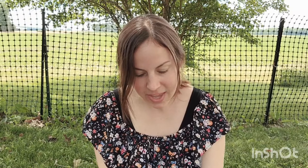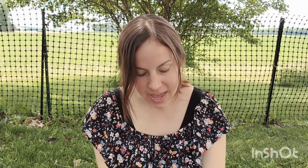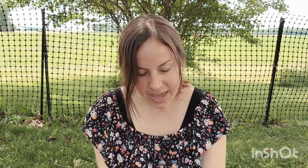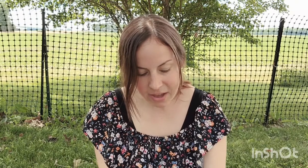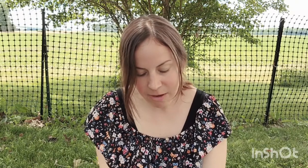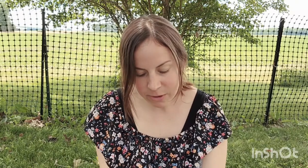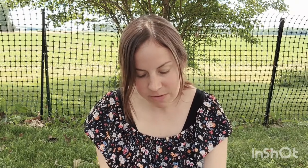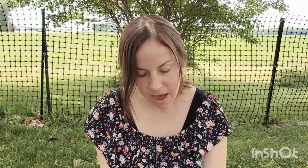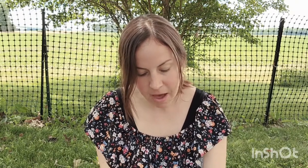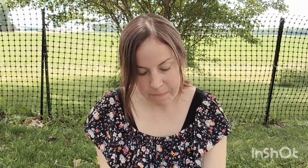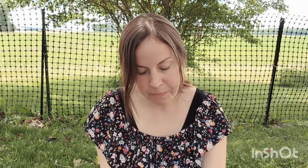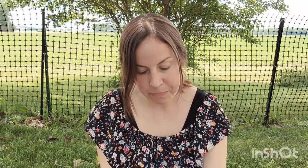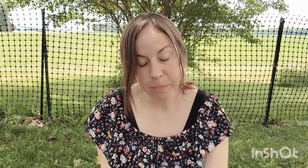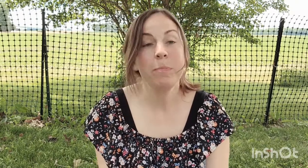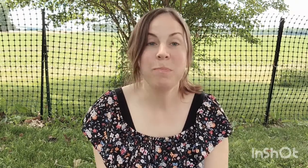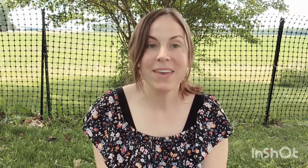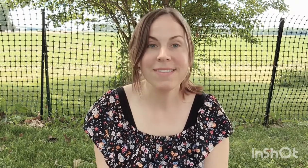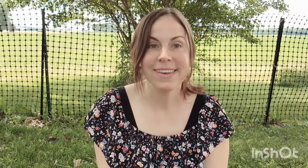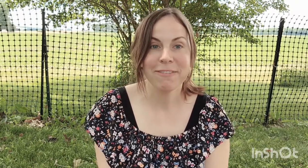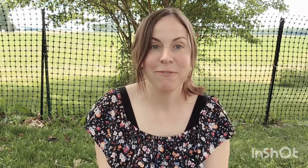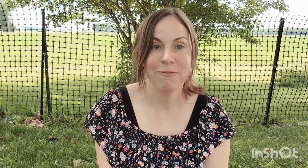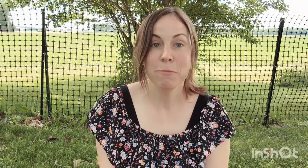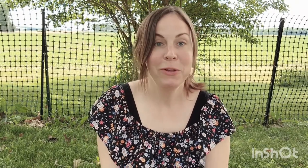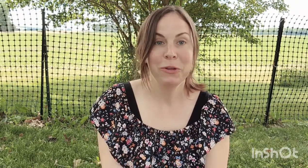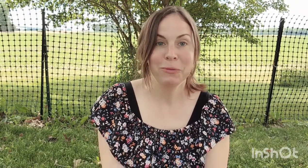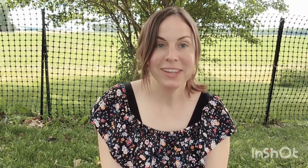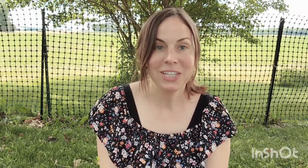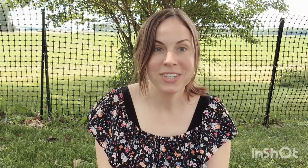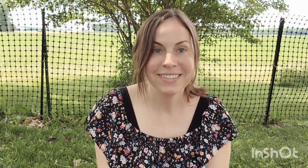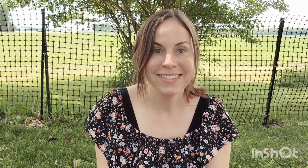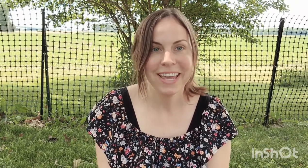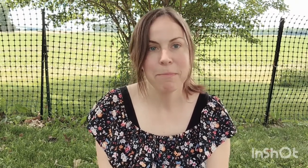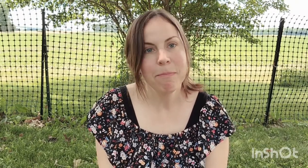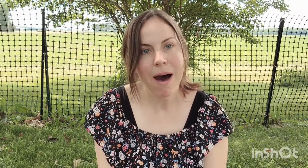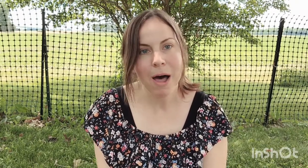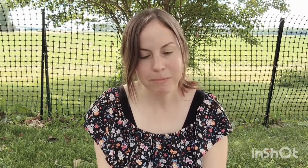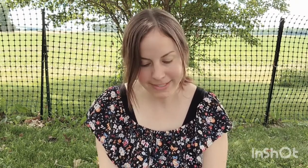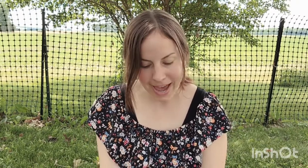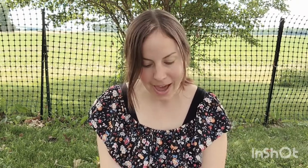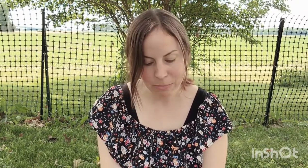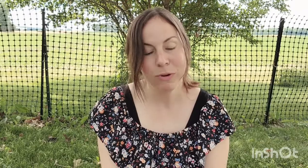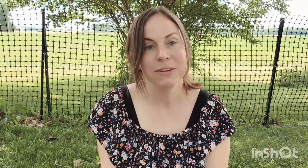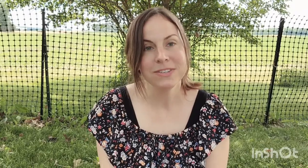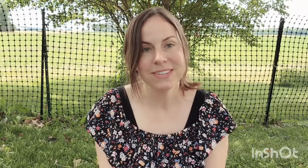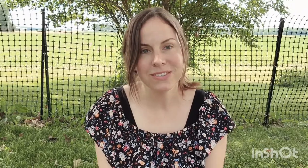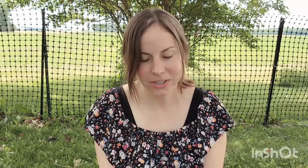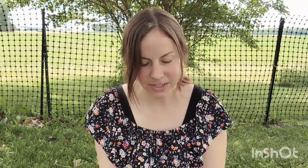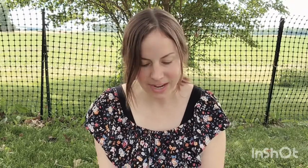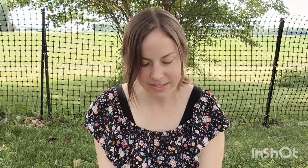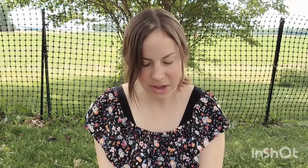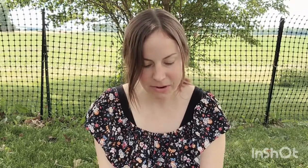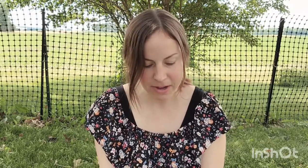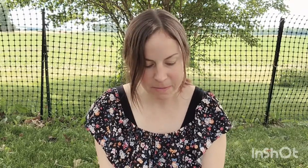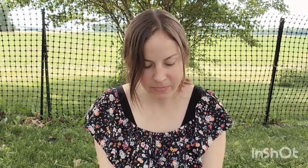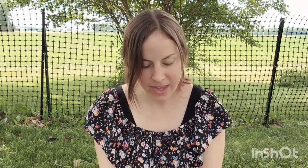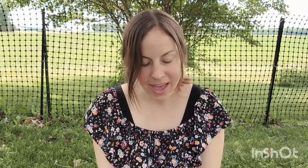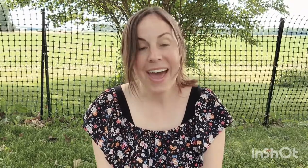It covers basic familial relations like mom, dad, brother, sister, etc. And